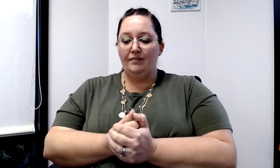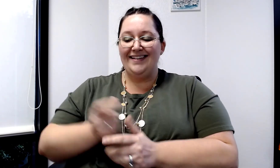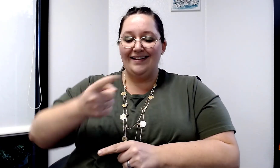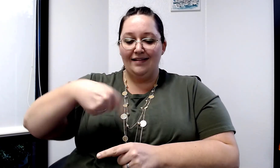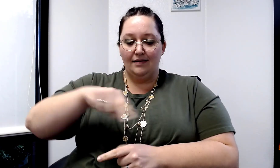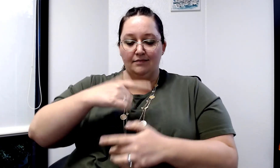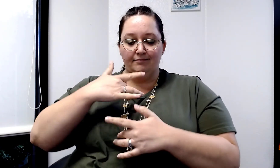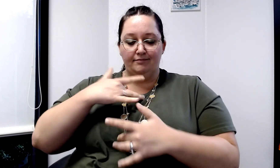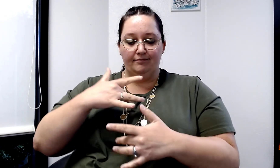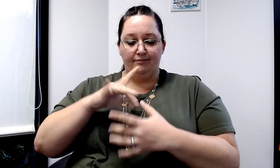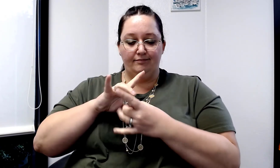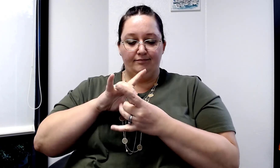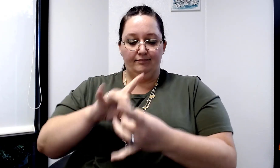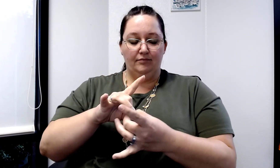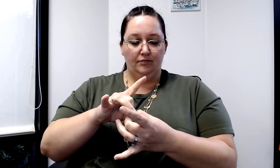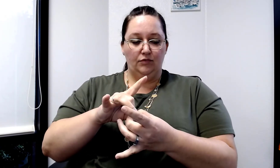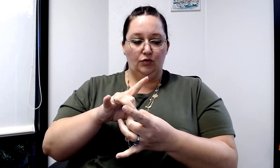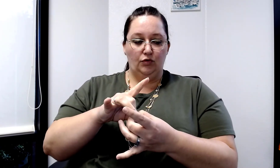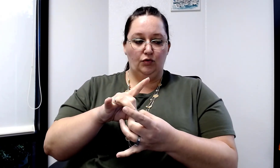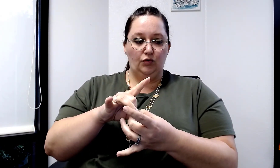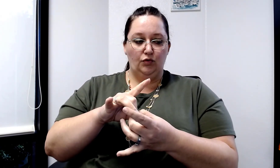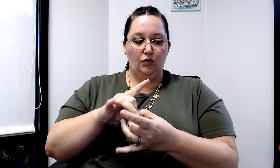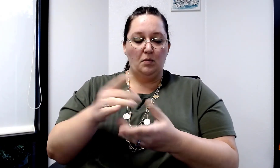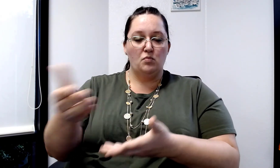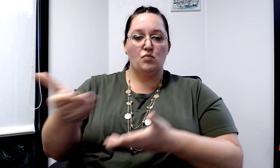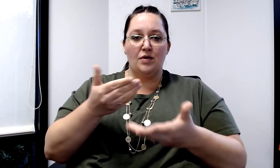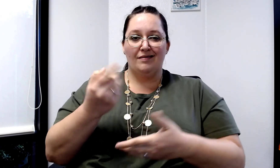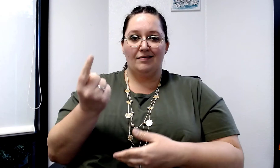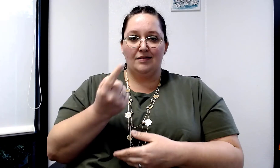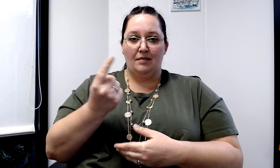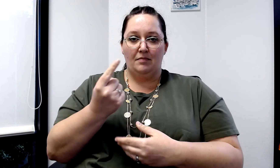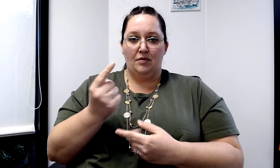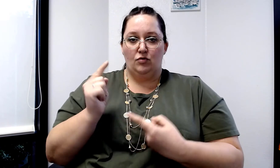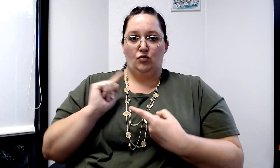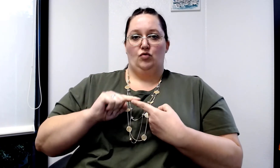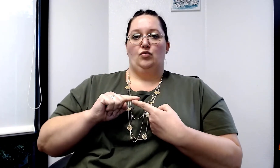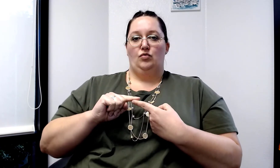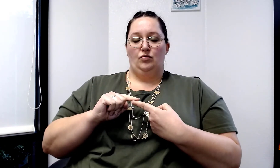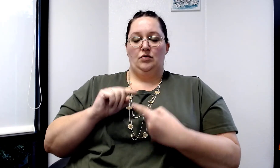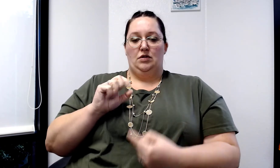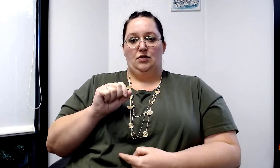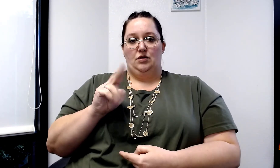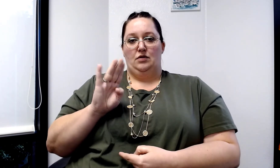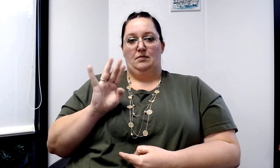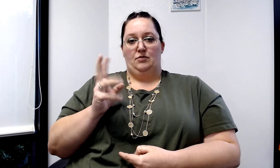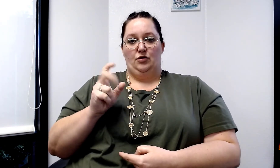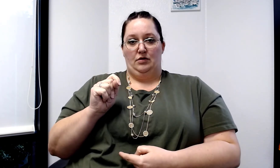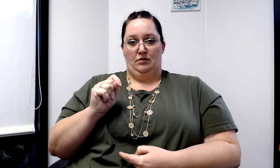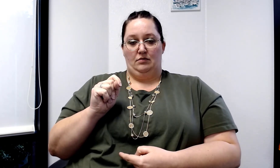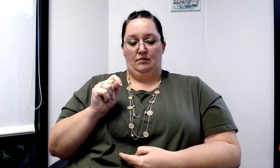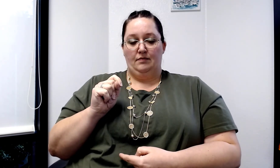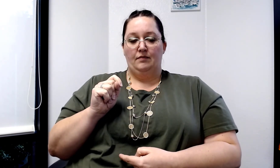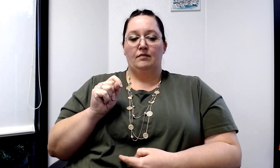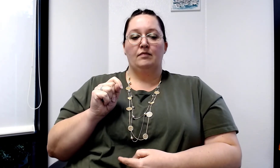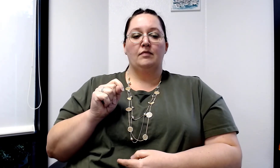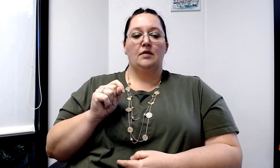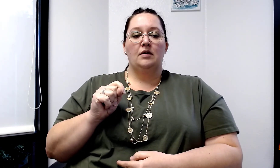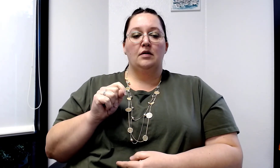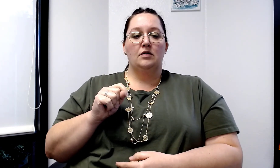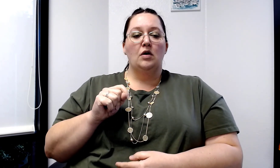direction. These tend to be related to bringing something or a transference of something